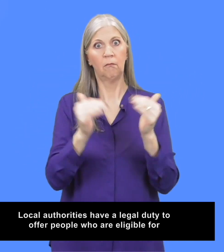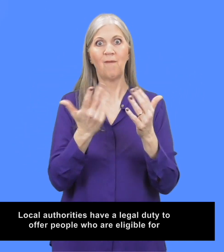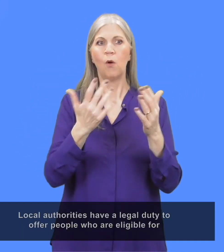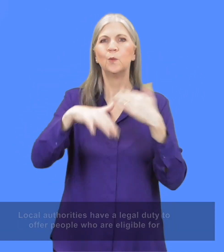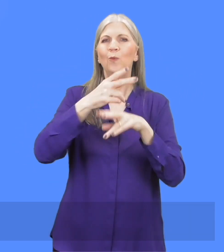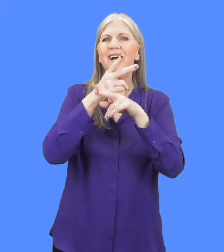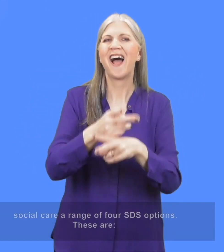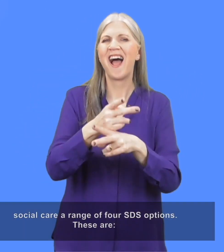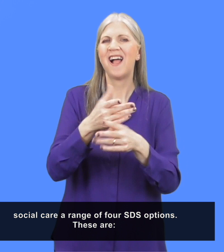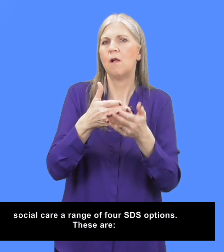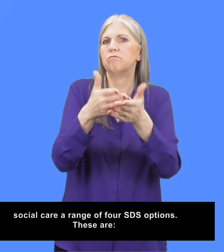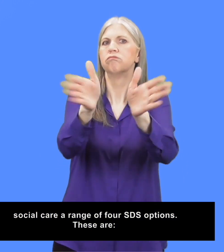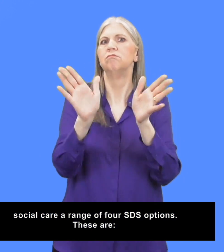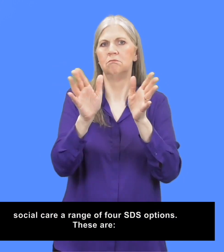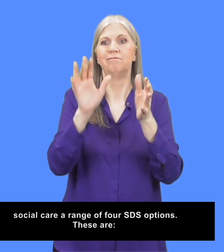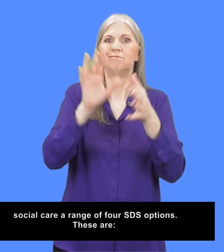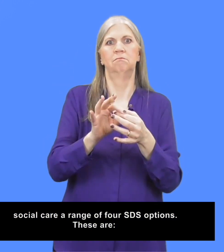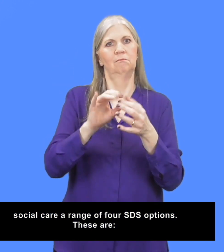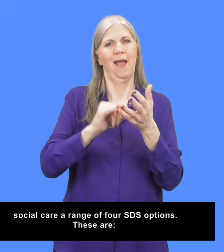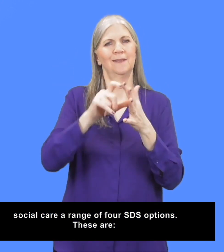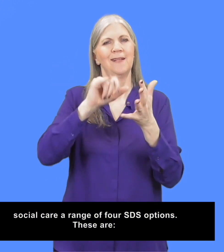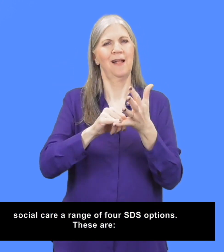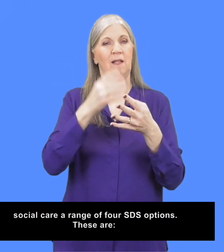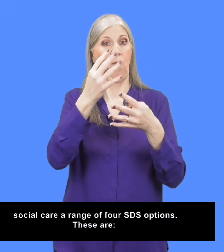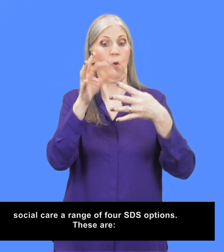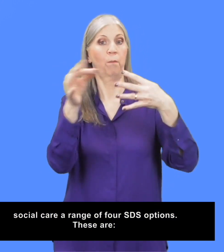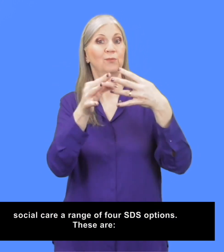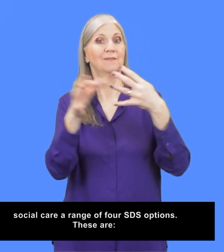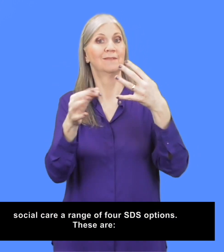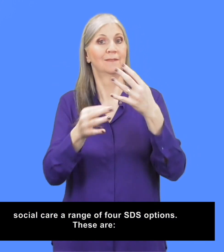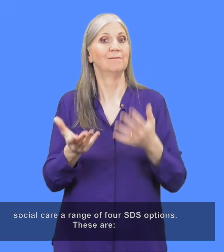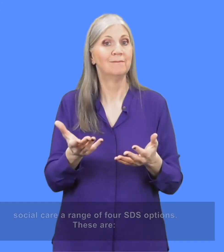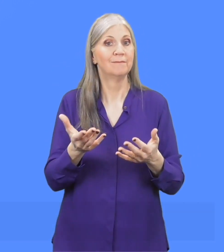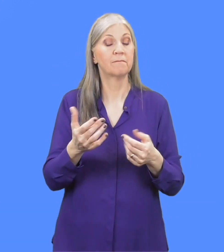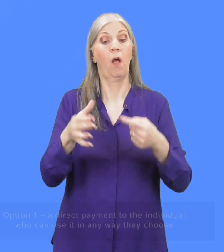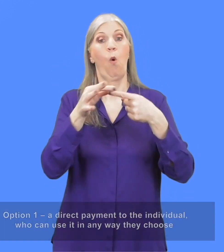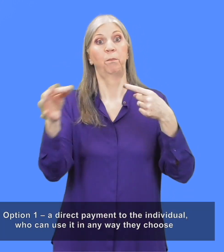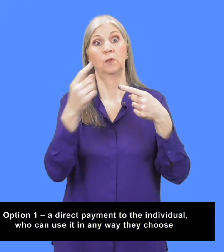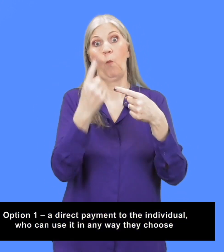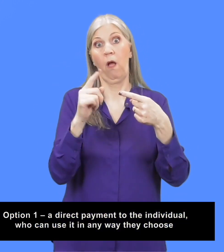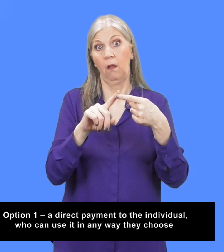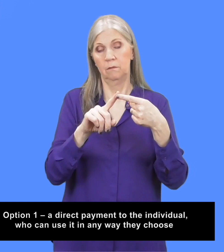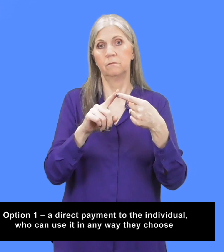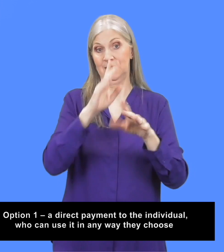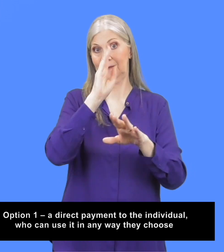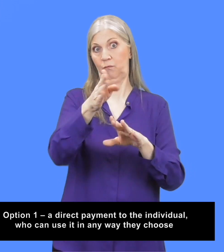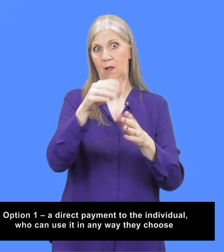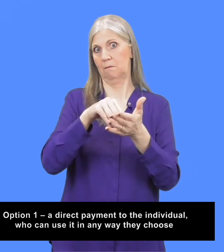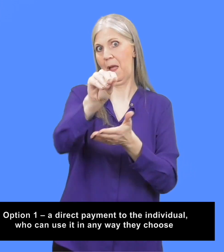social care a range of 4 SDS options. These are Option 1, a direct payment to the individual